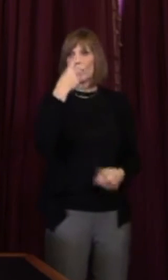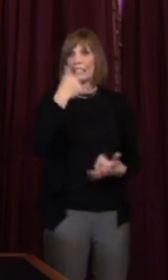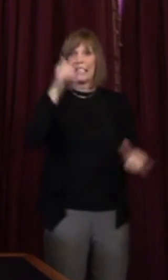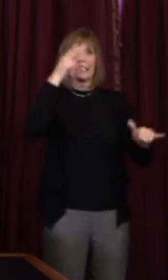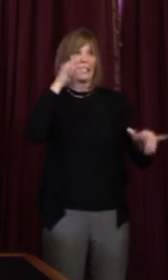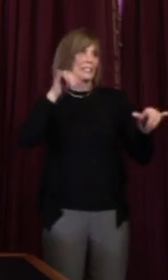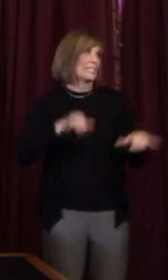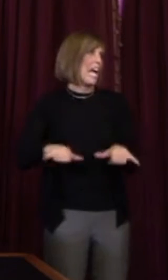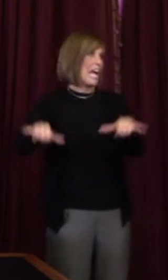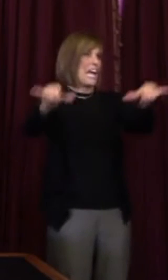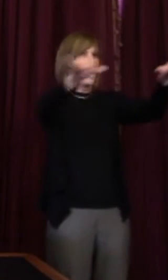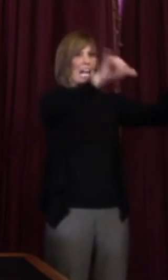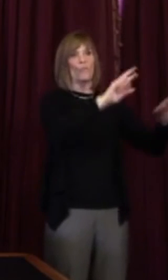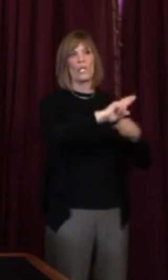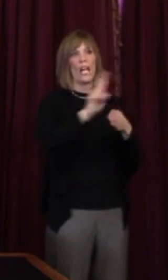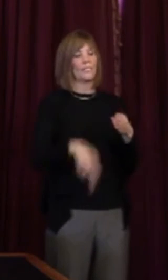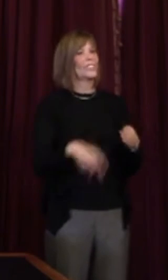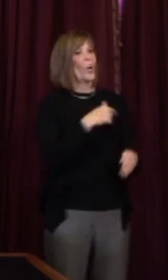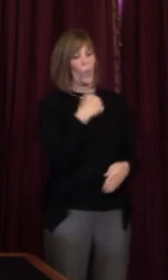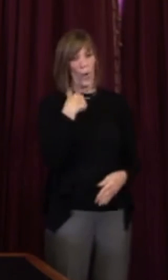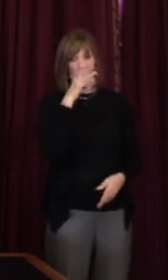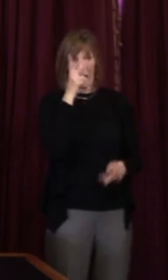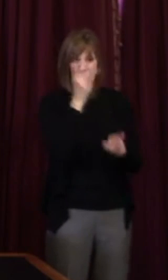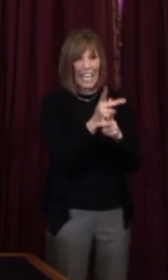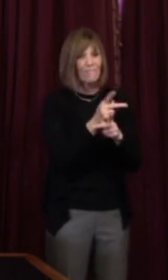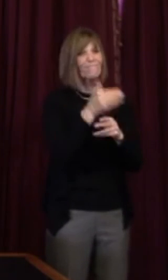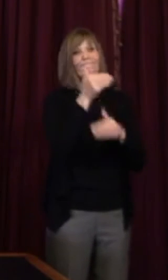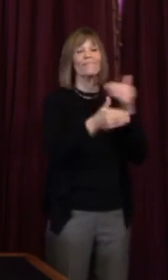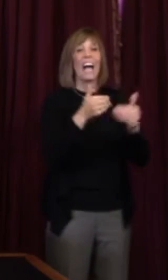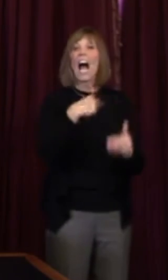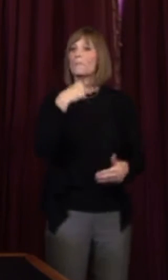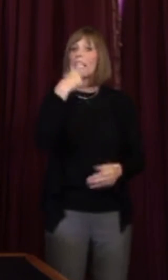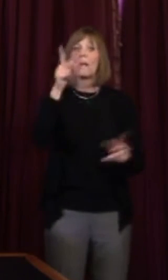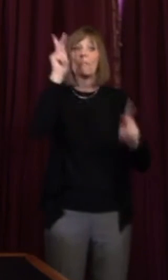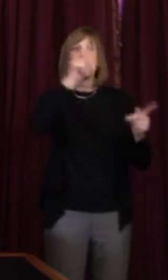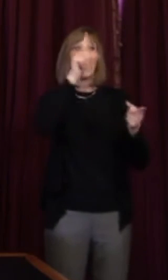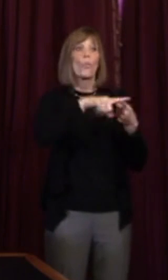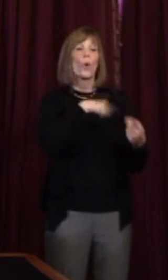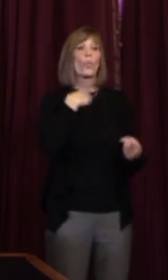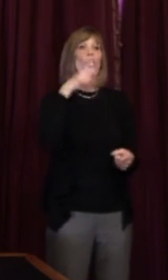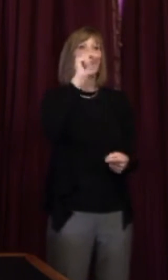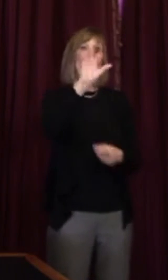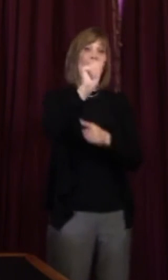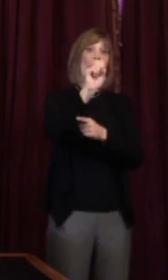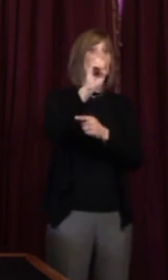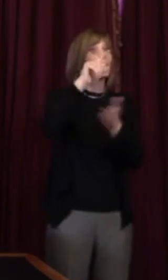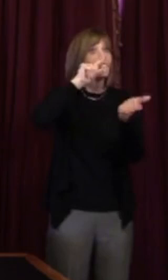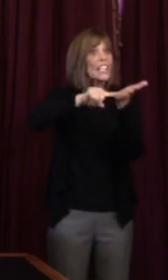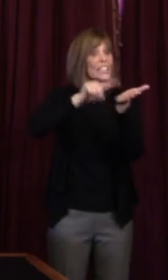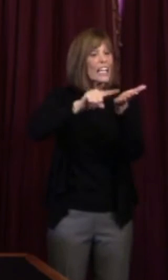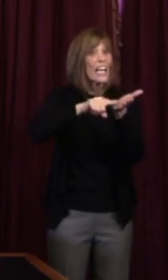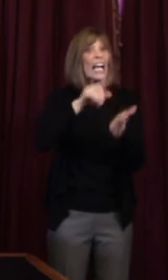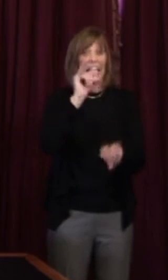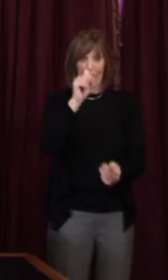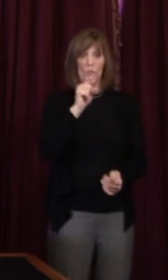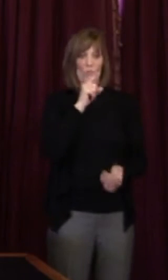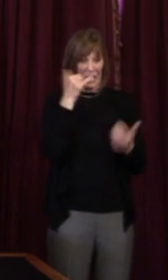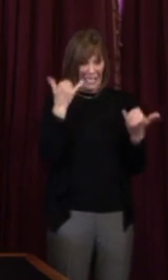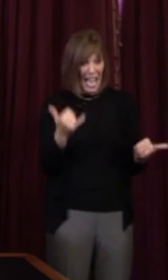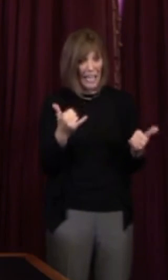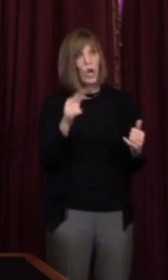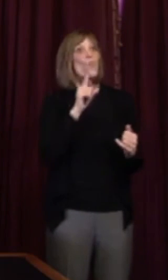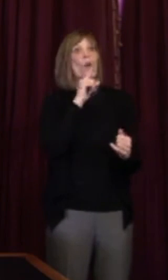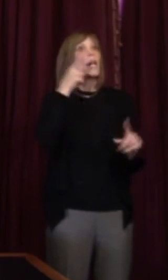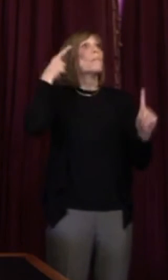same results. So we're going to go out there. We're going to continue to look. I'm telling people, when we do the case investigation right now, it is coming down to gatherings,